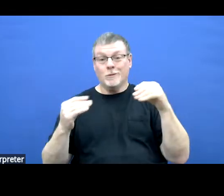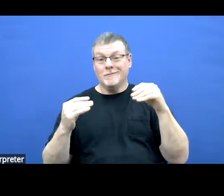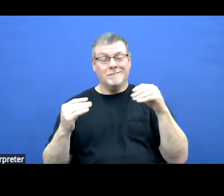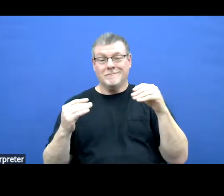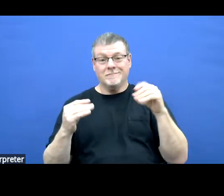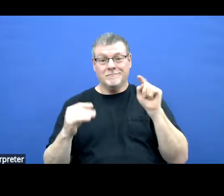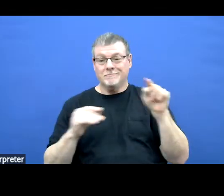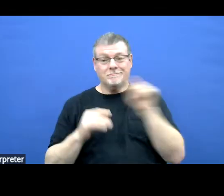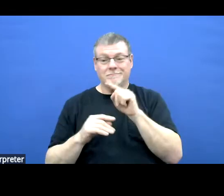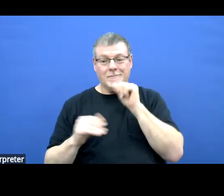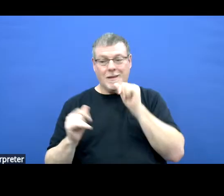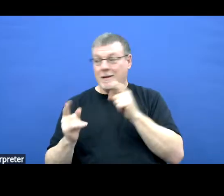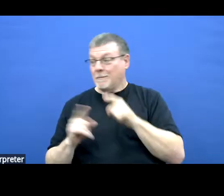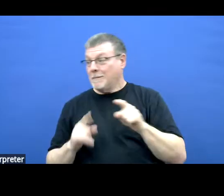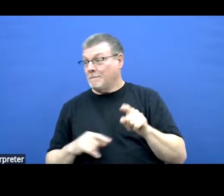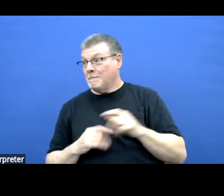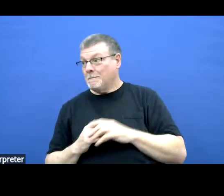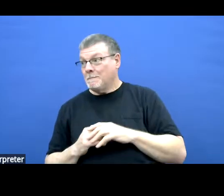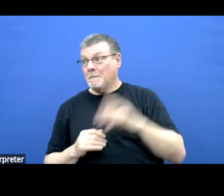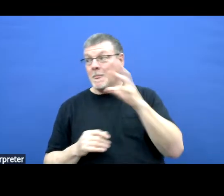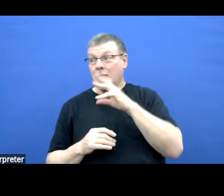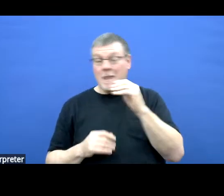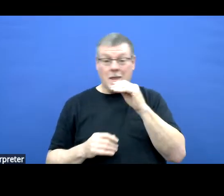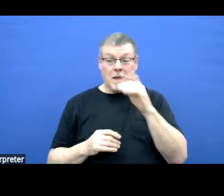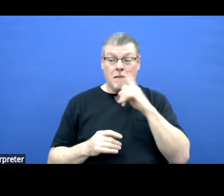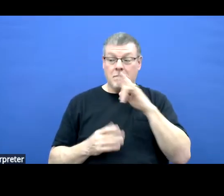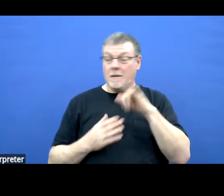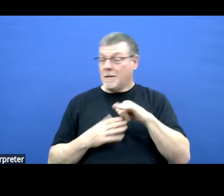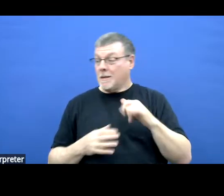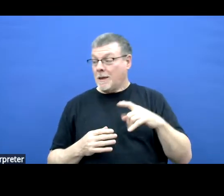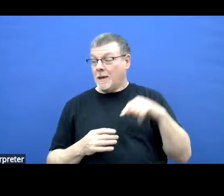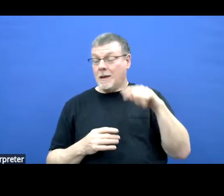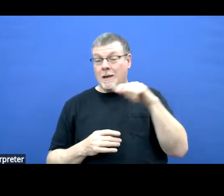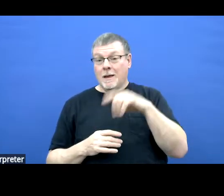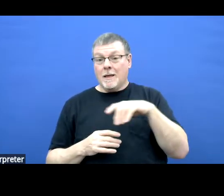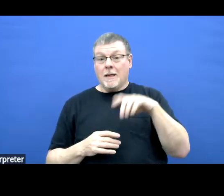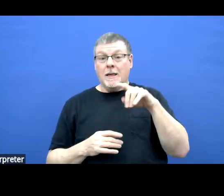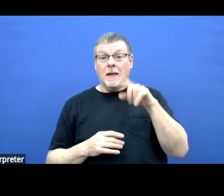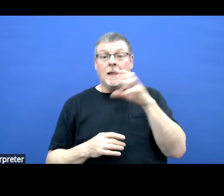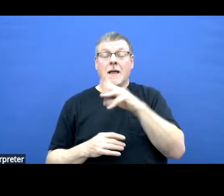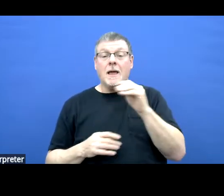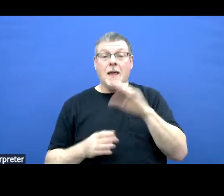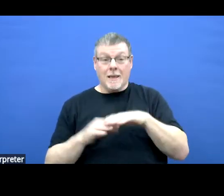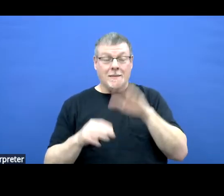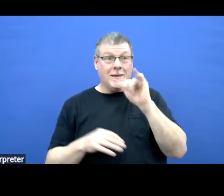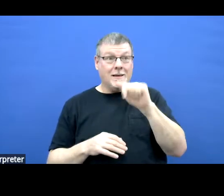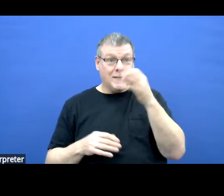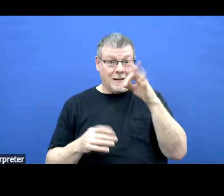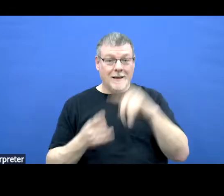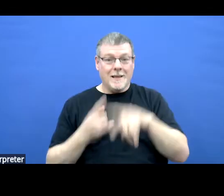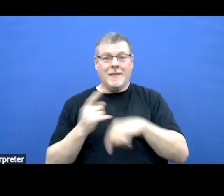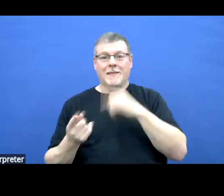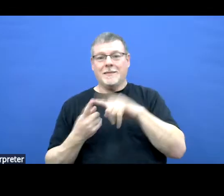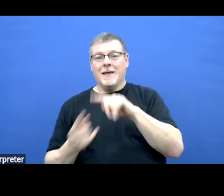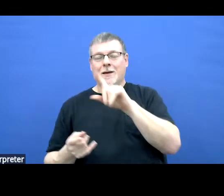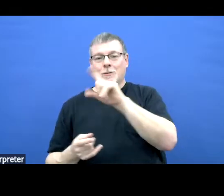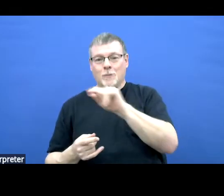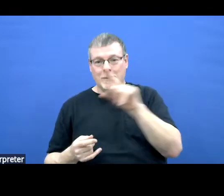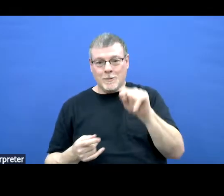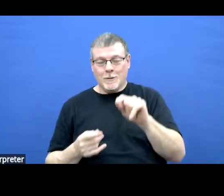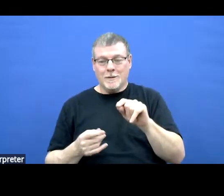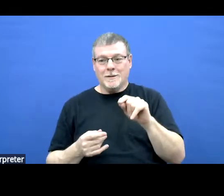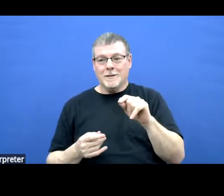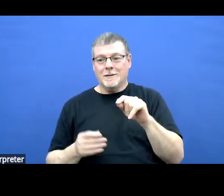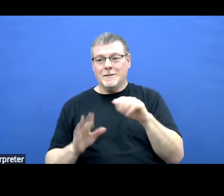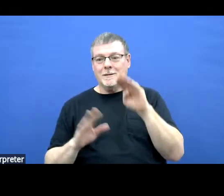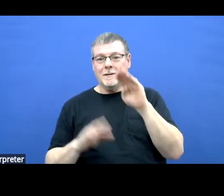allow that to happen. Well, I will note that we approved that change in 2019. And then 2020,